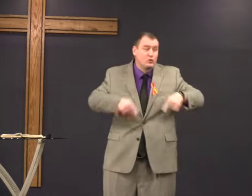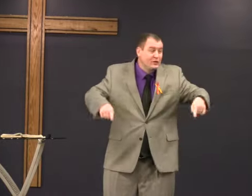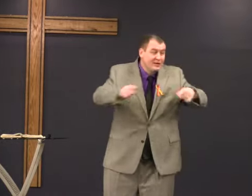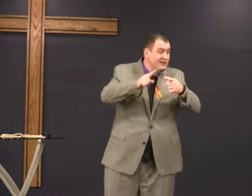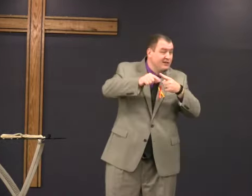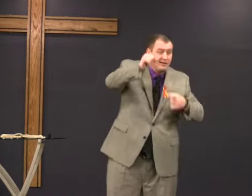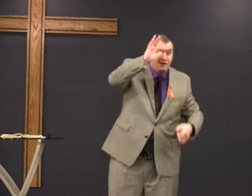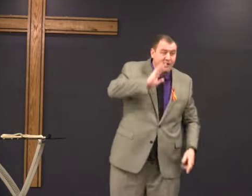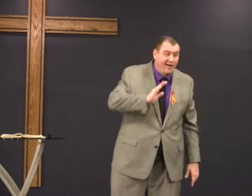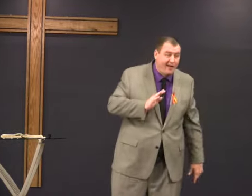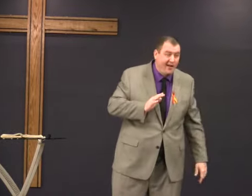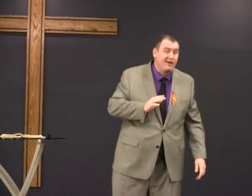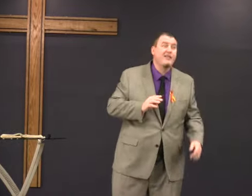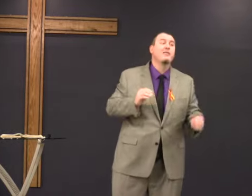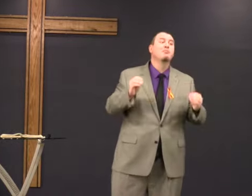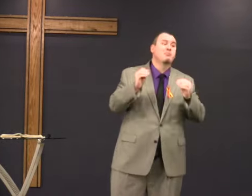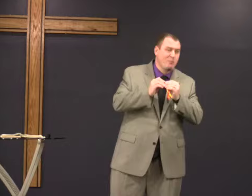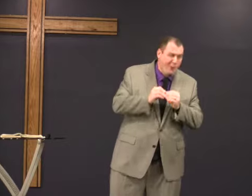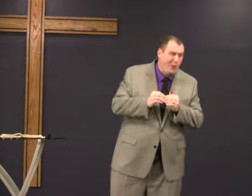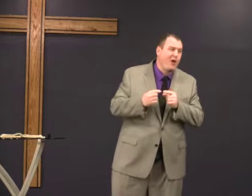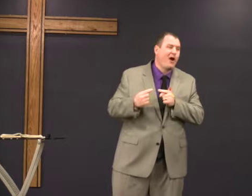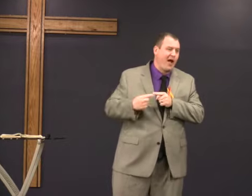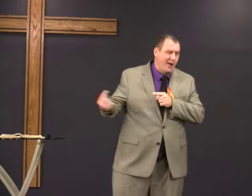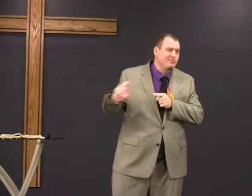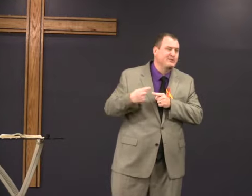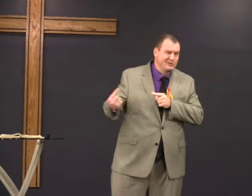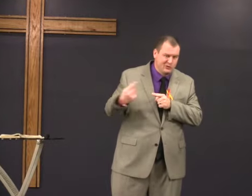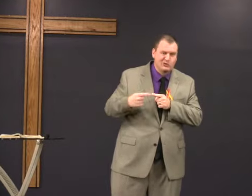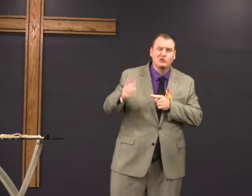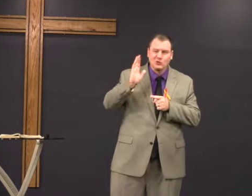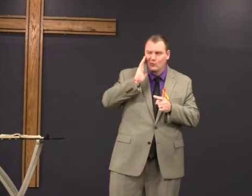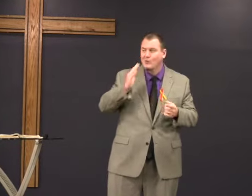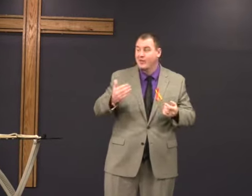Once you draw closer to God, and the closer you get, the more enemies